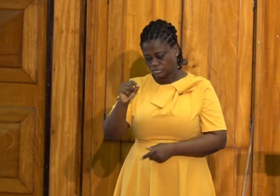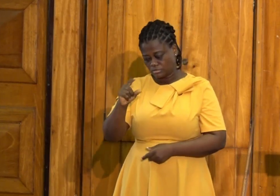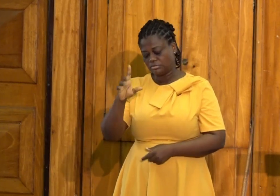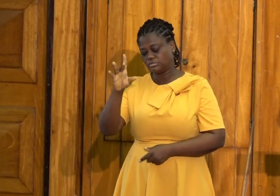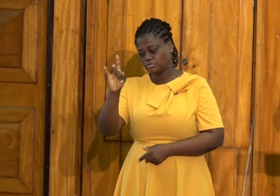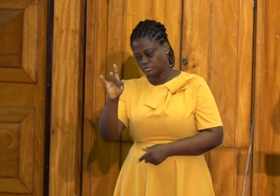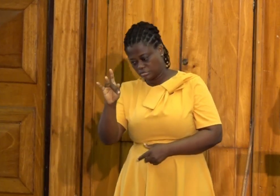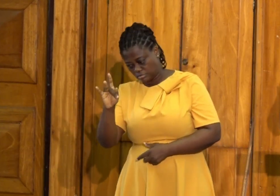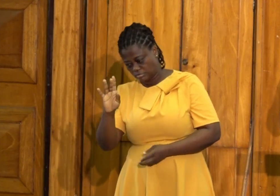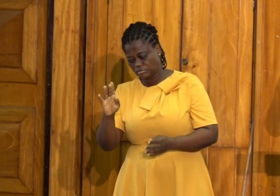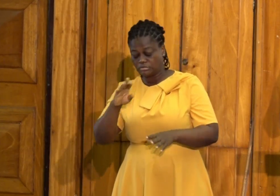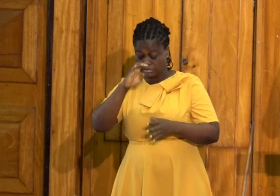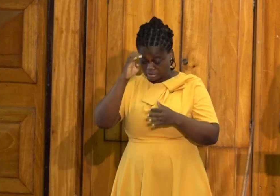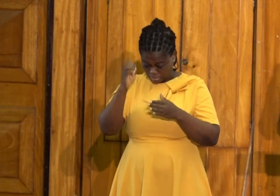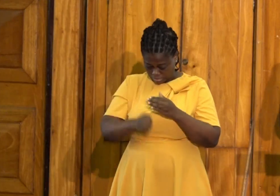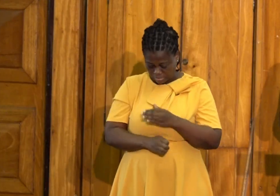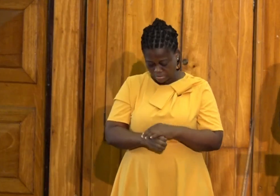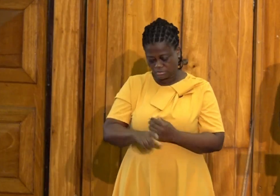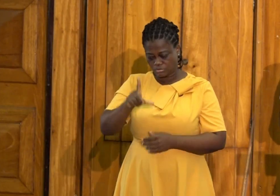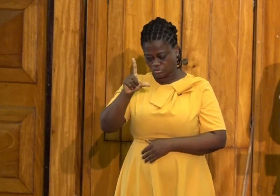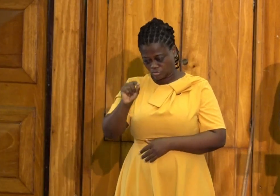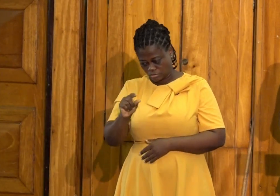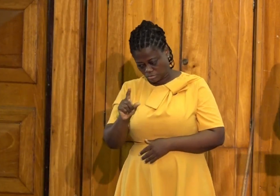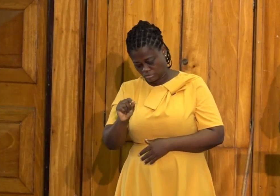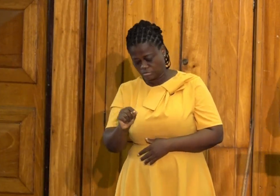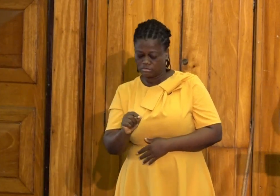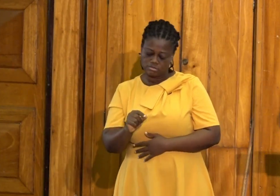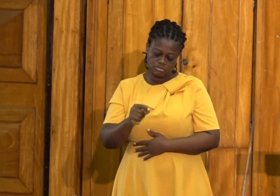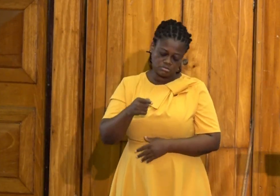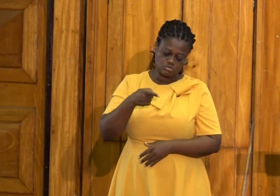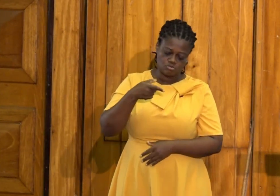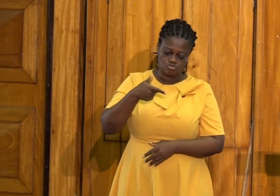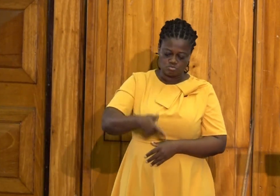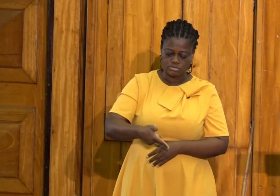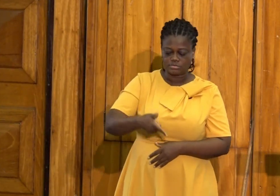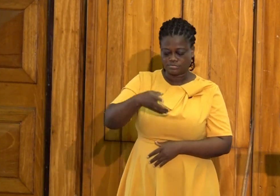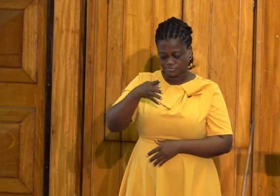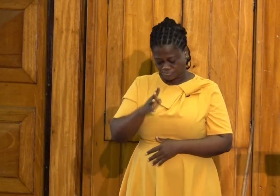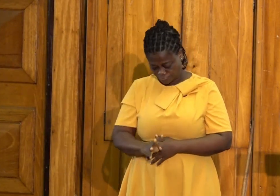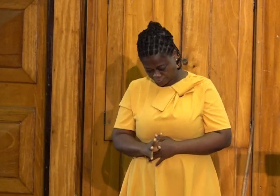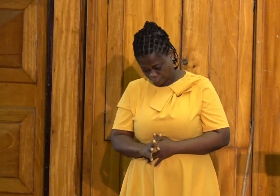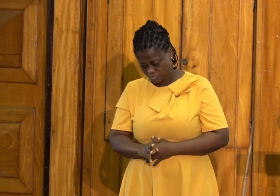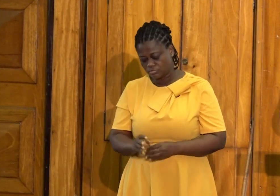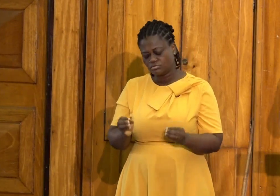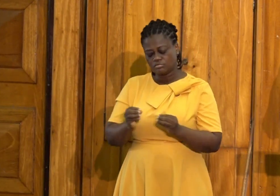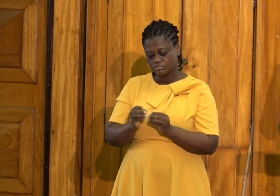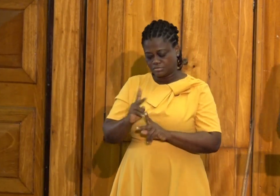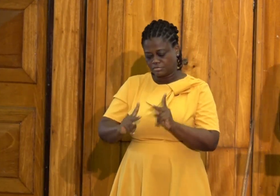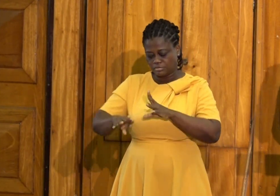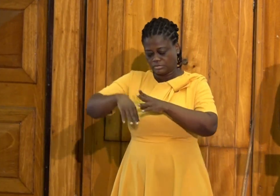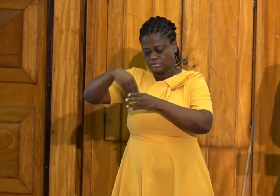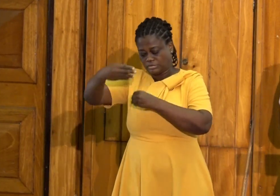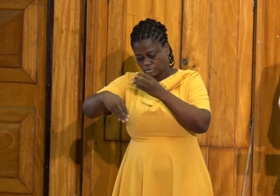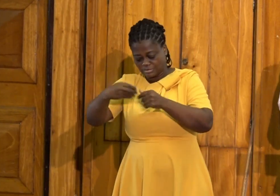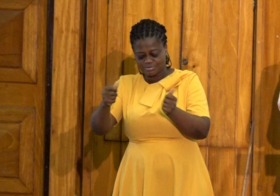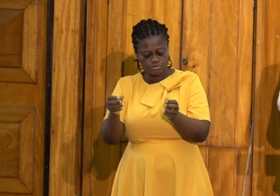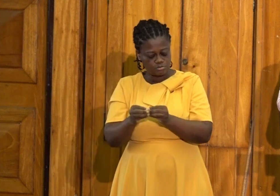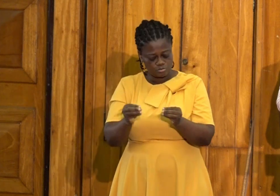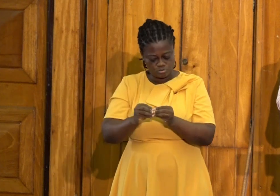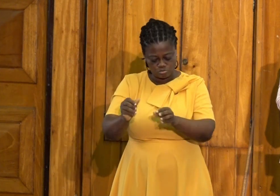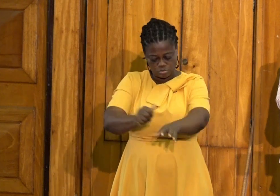a total of 71 static sites and 325 outreach sites had been